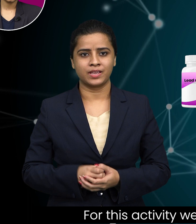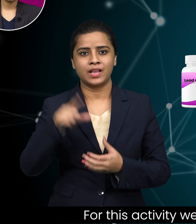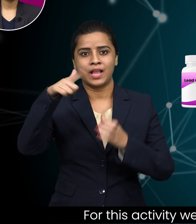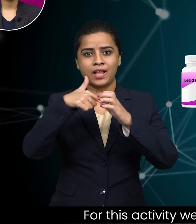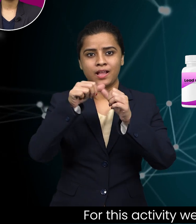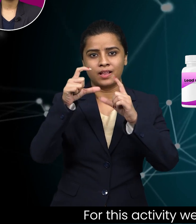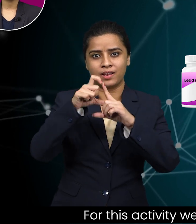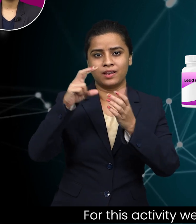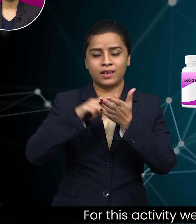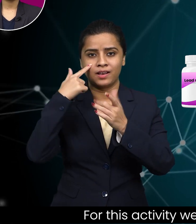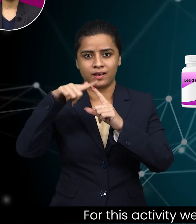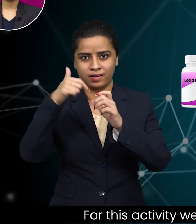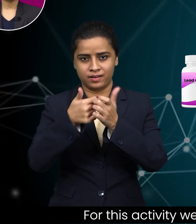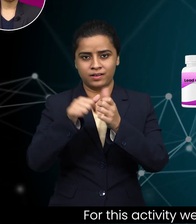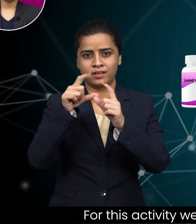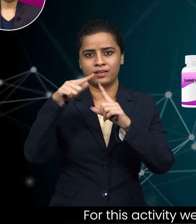nitrate,